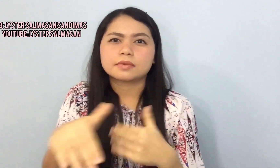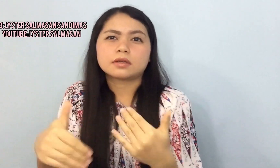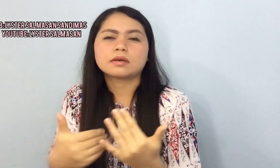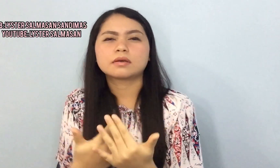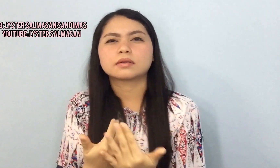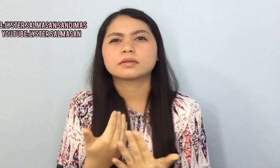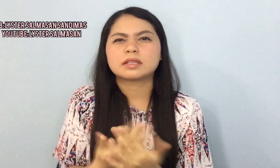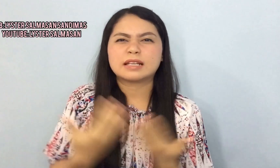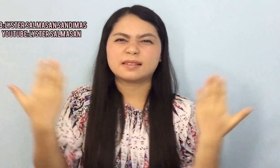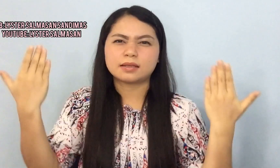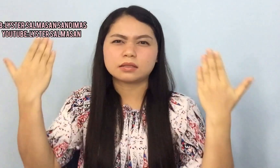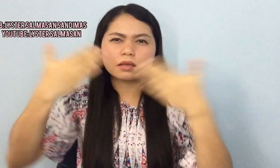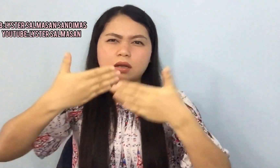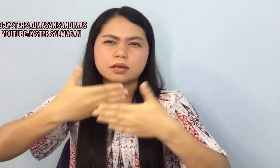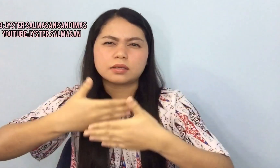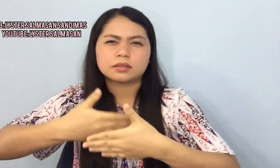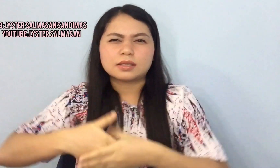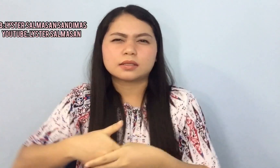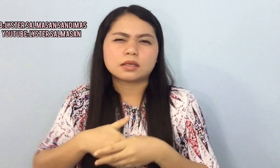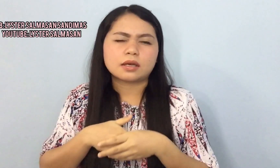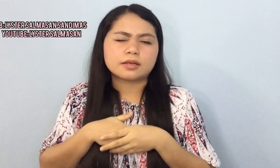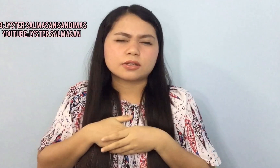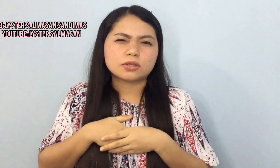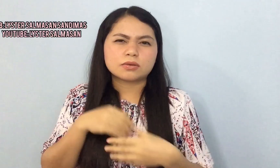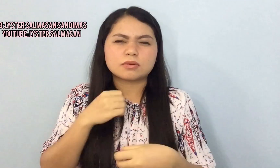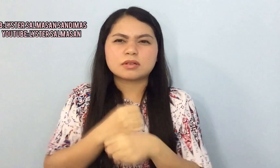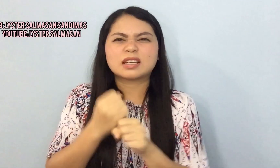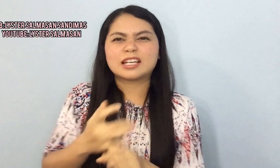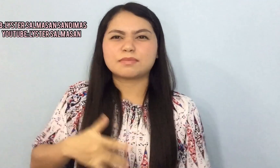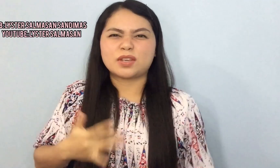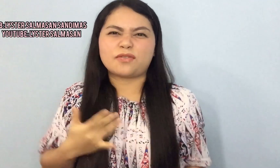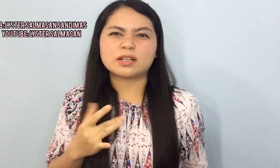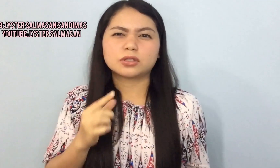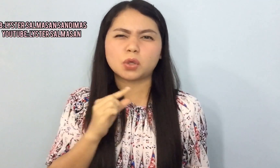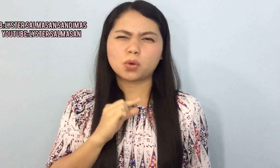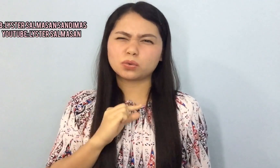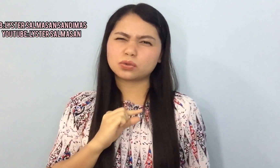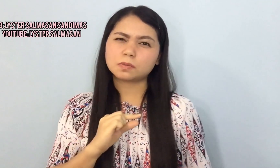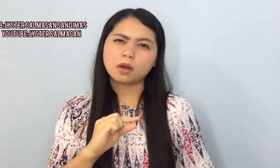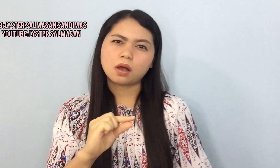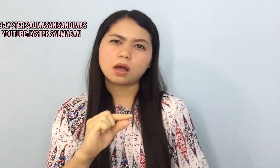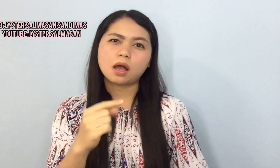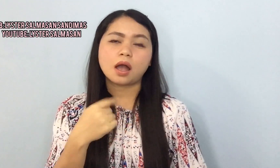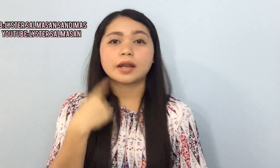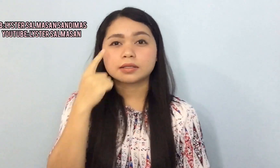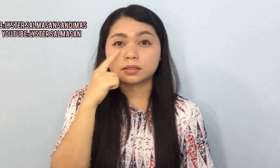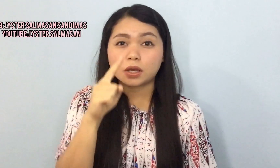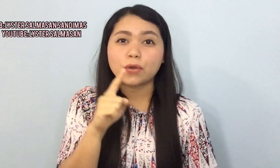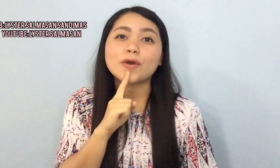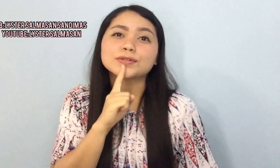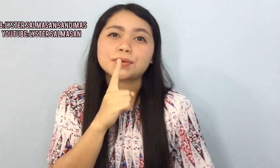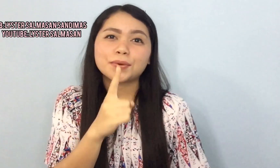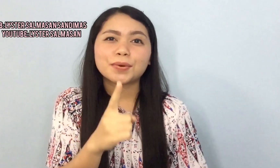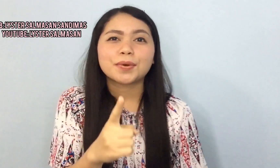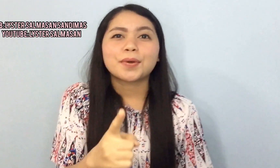it all in the darkness inside of you. Can make you feel so small. And I see your